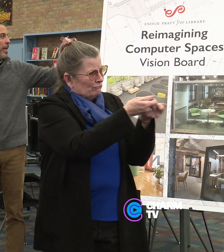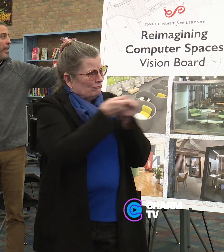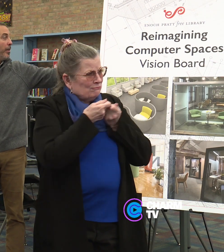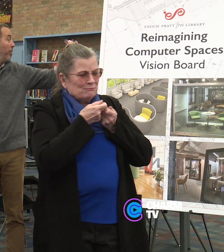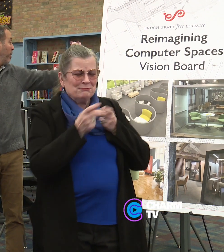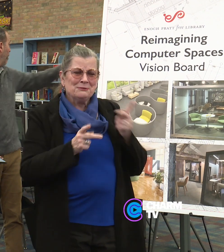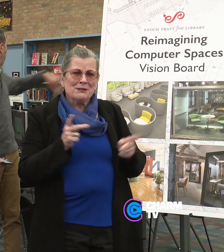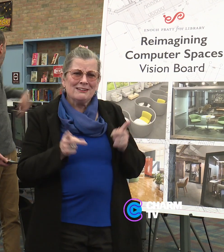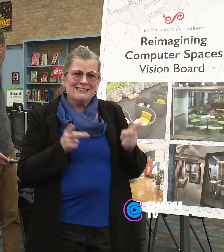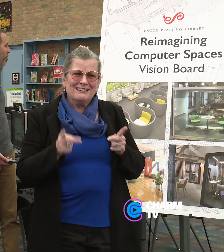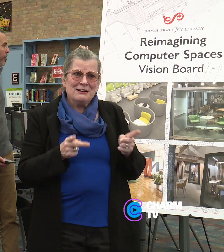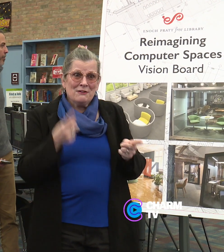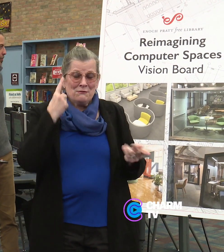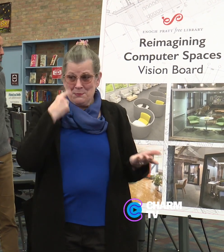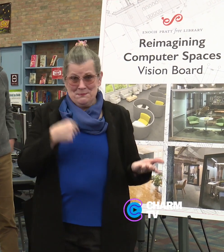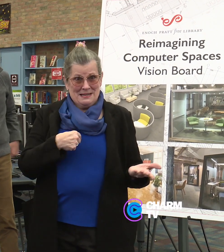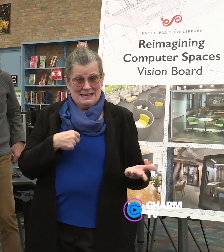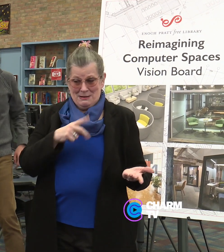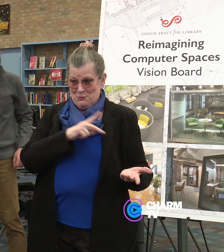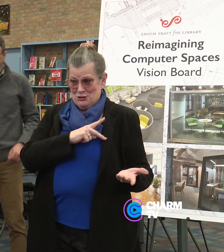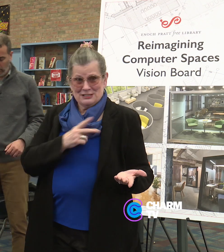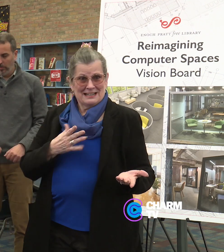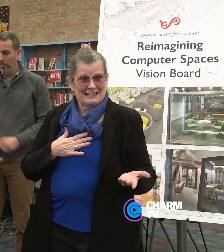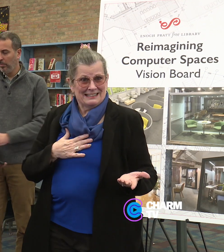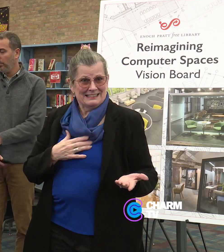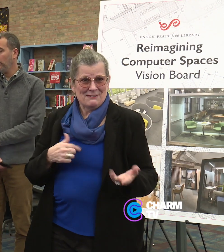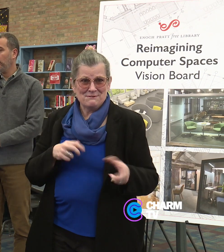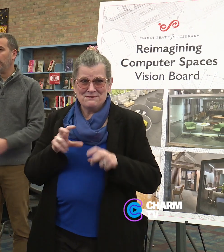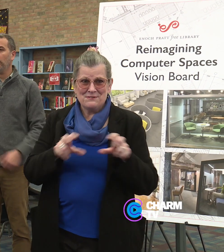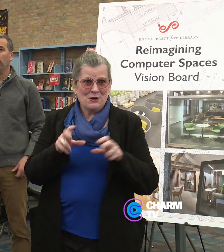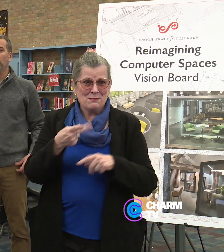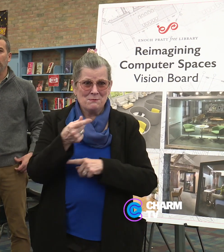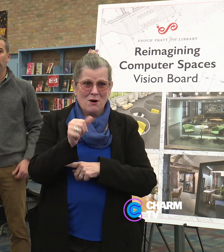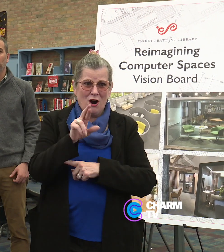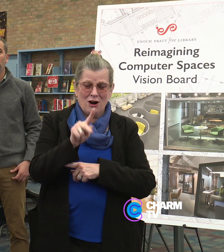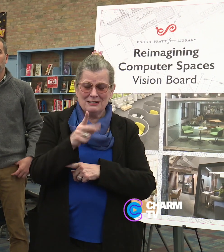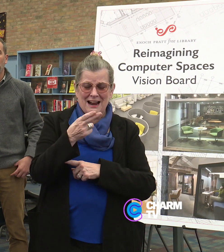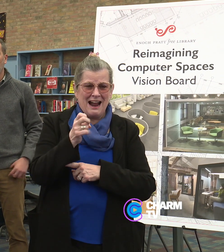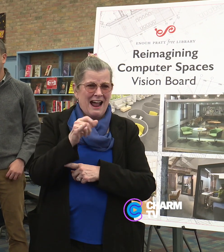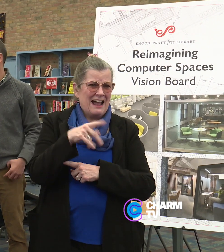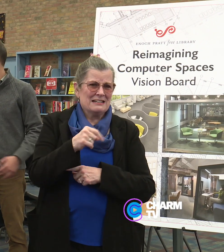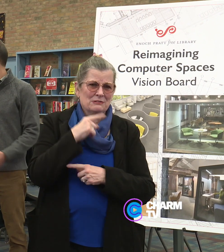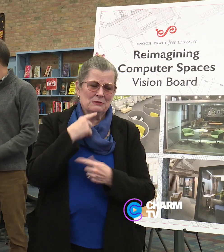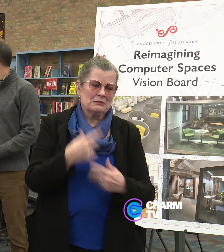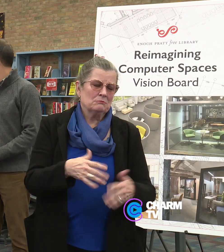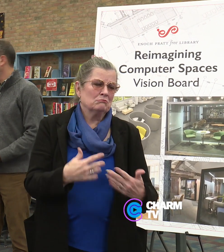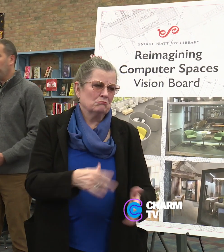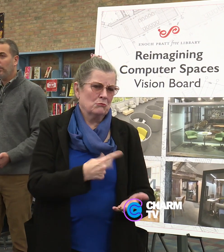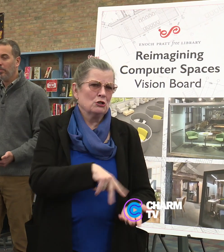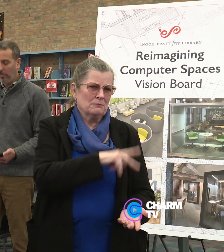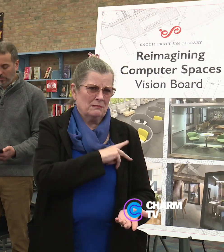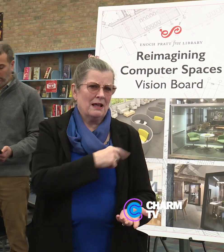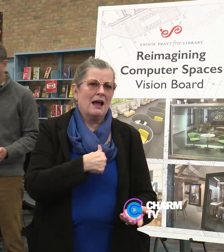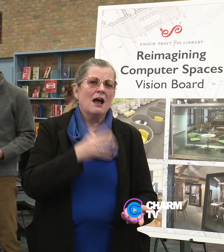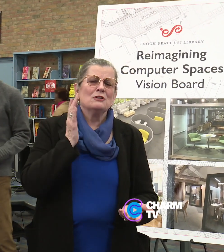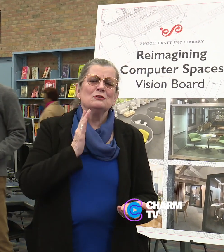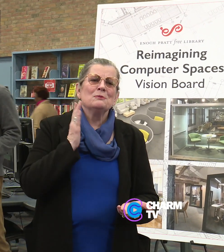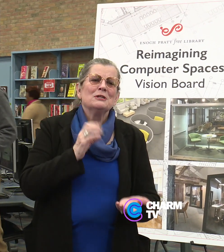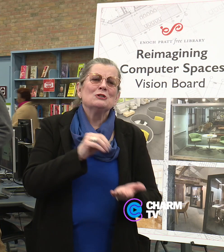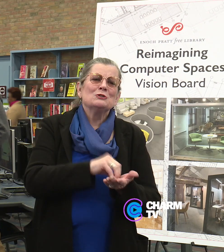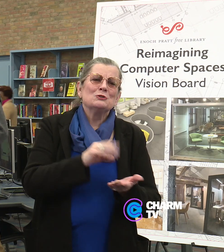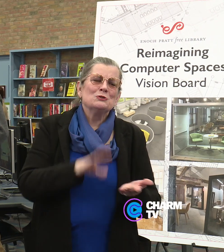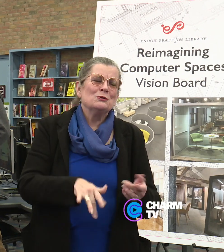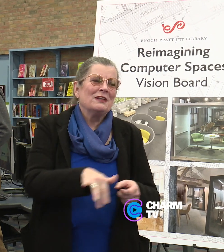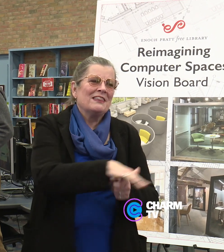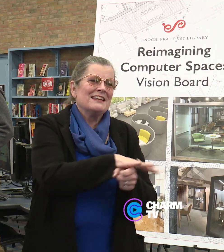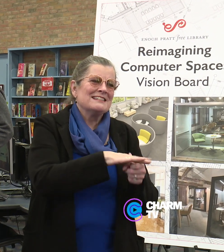me personally, the investment into the Park Heights Library is very personal because I was a student in that neighborhood when the